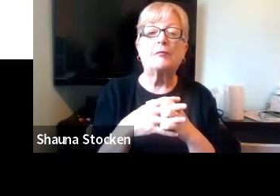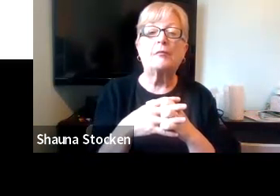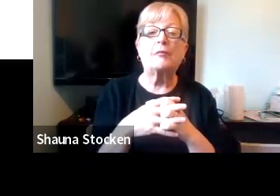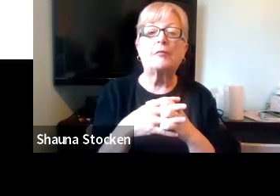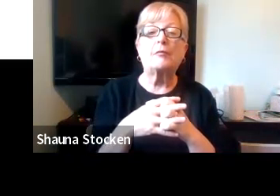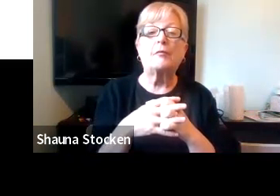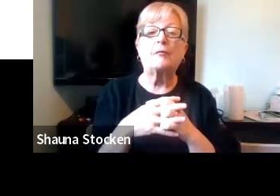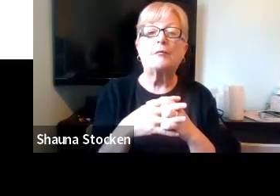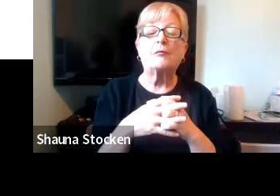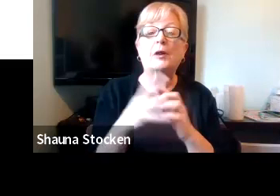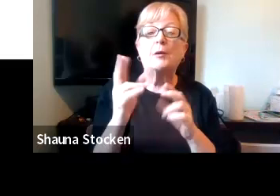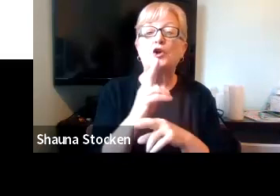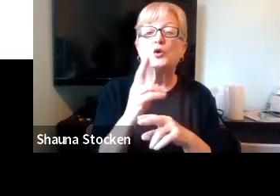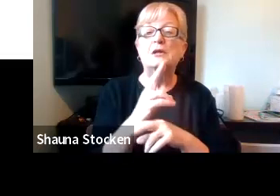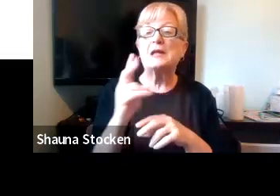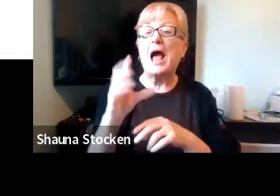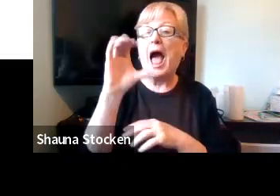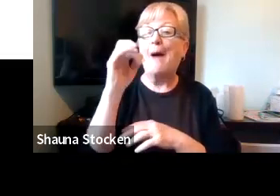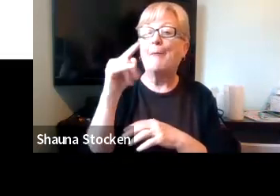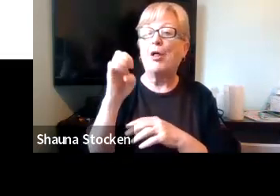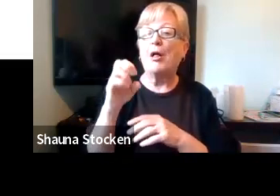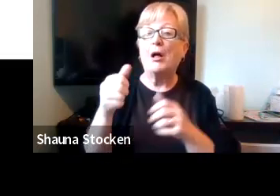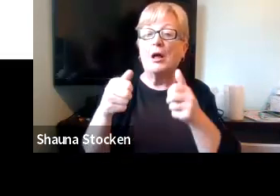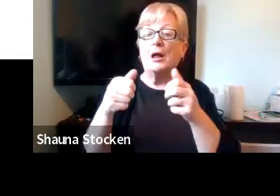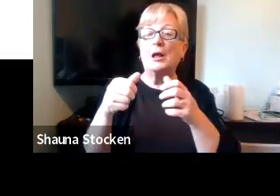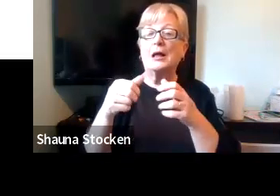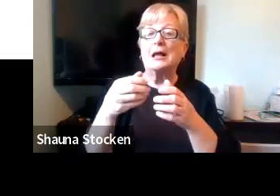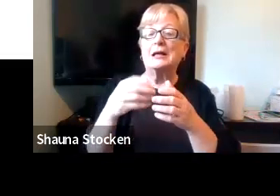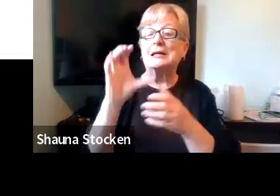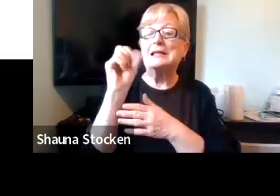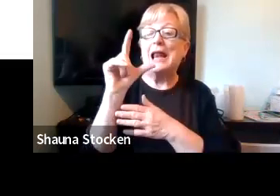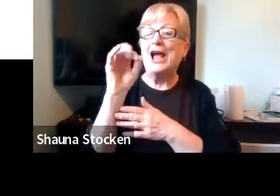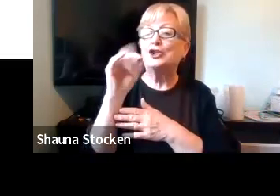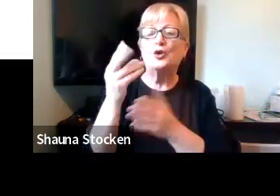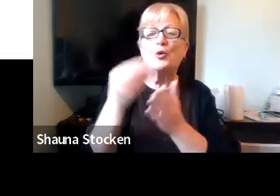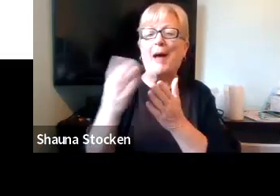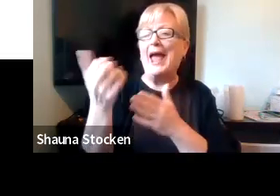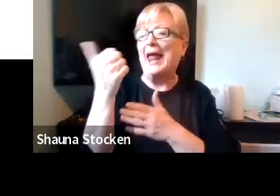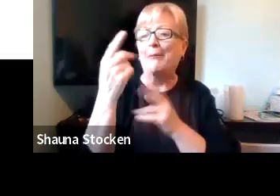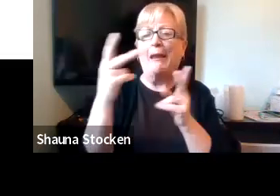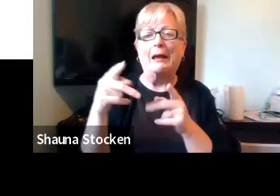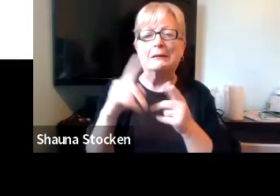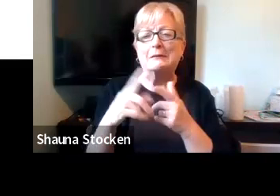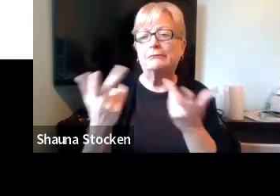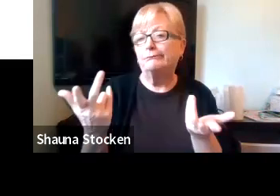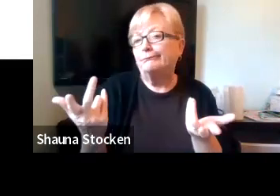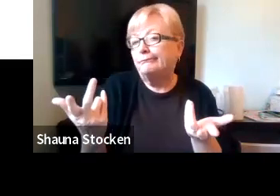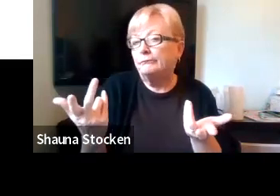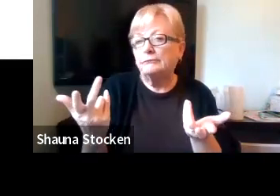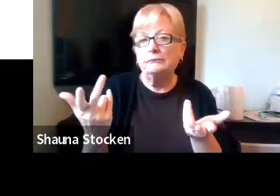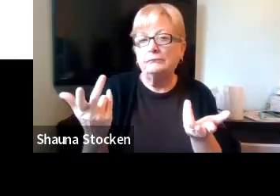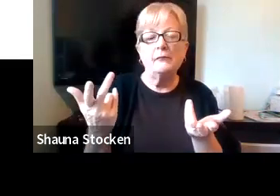now going to use this apple slicer. This apple slicer you can purchase just about anywhere. I think I actually got this at